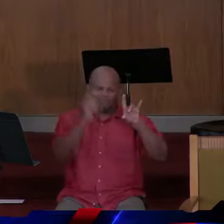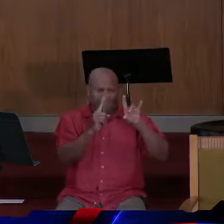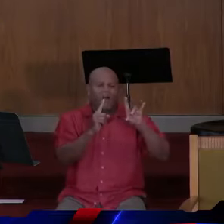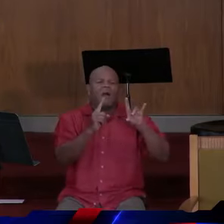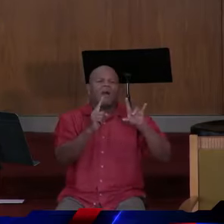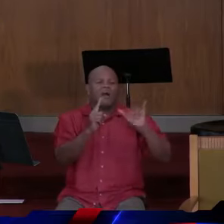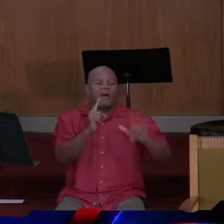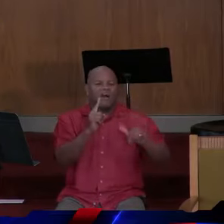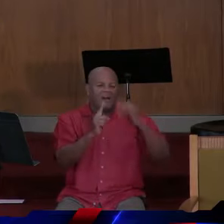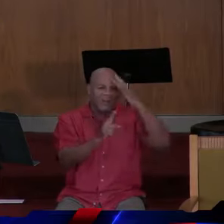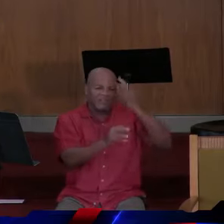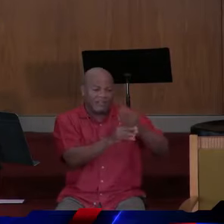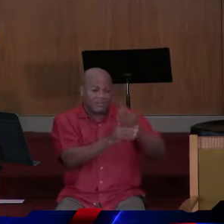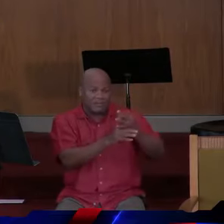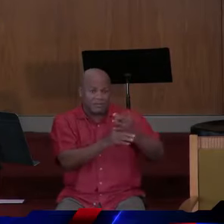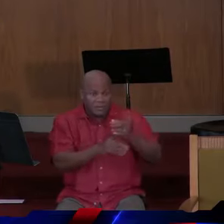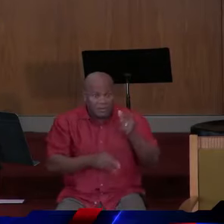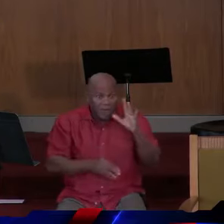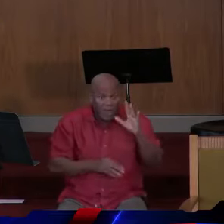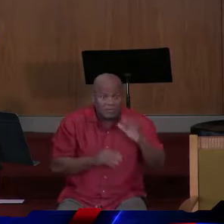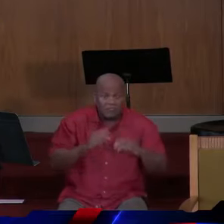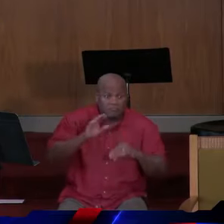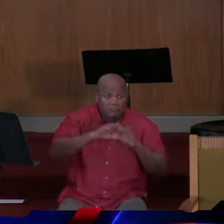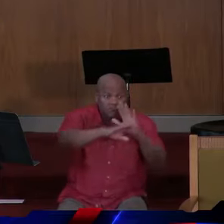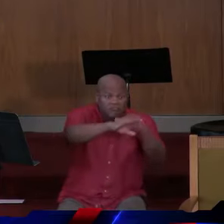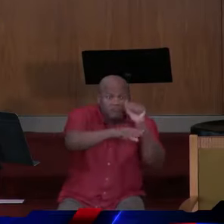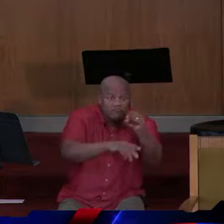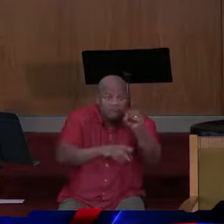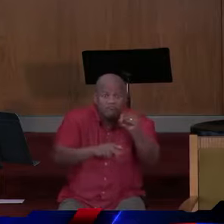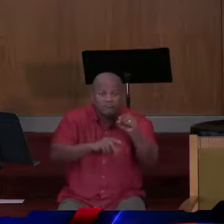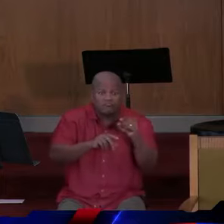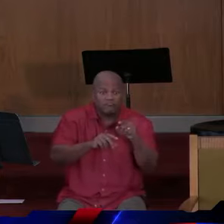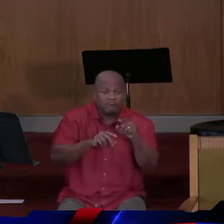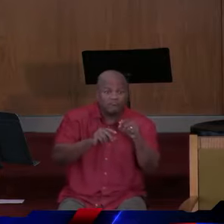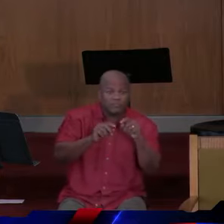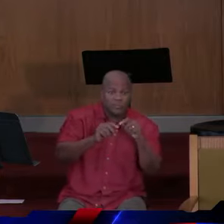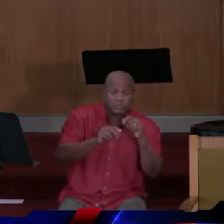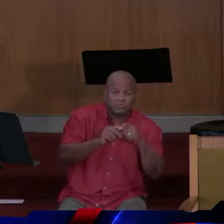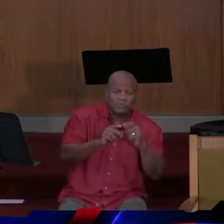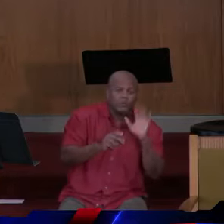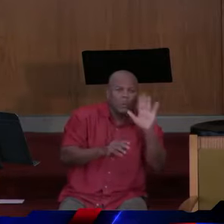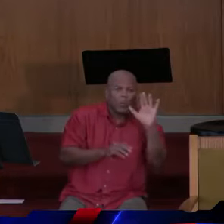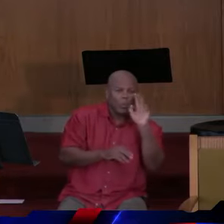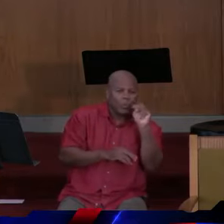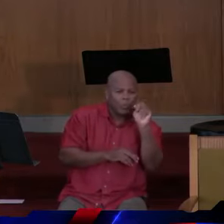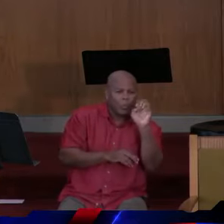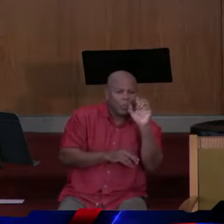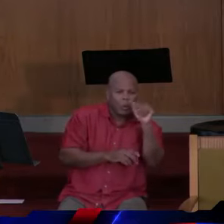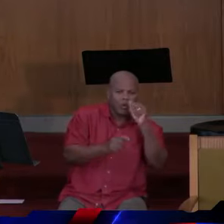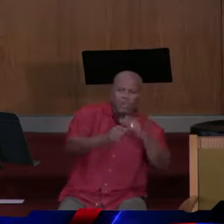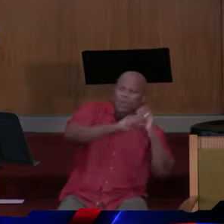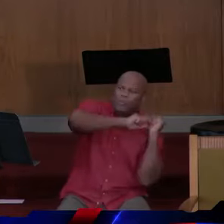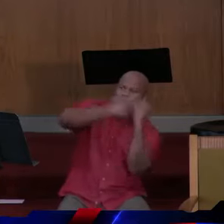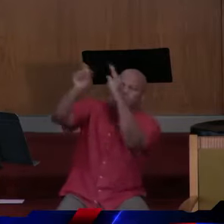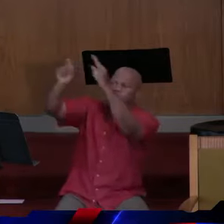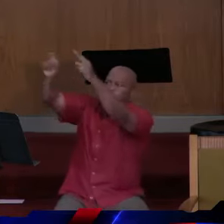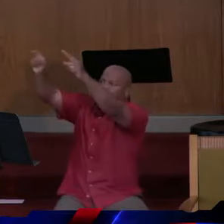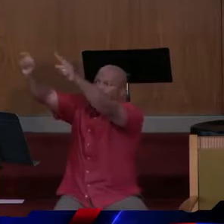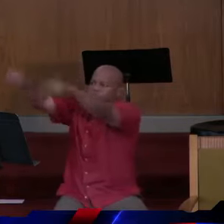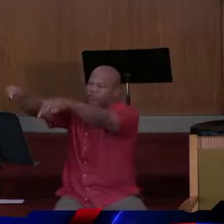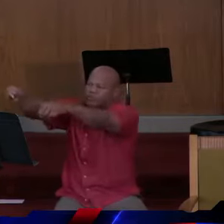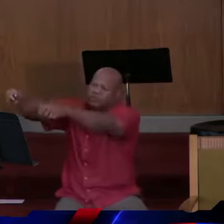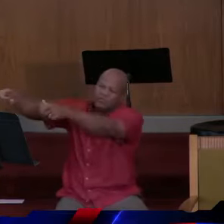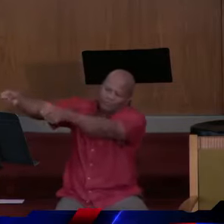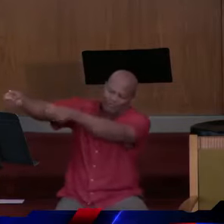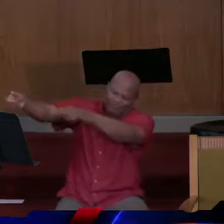Yeah. God called you to cast your net on the other side and launch out into the deep water. Just be faithful. You don't need the